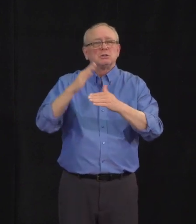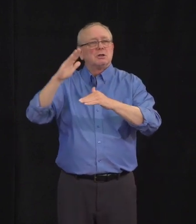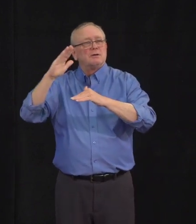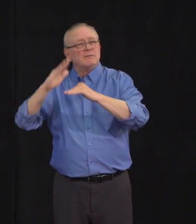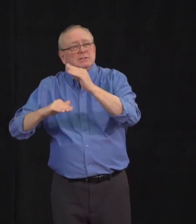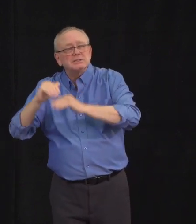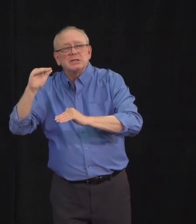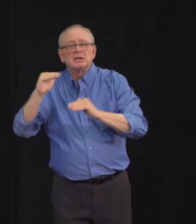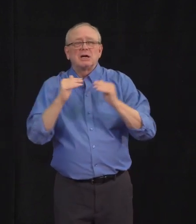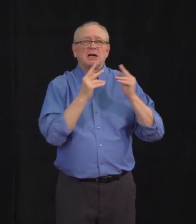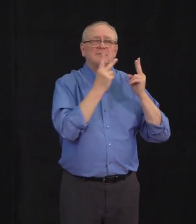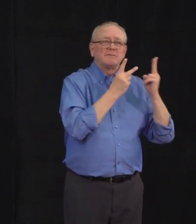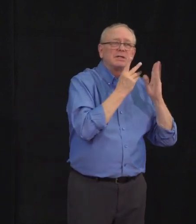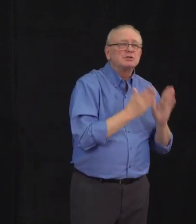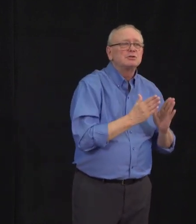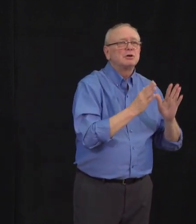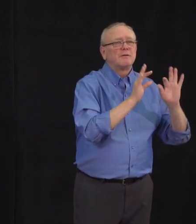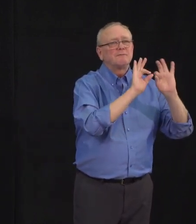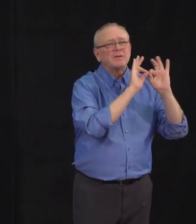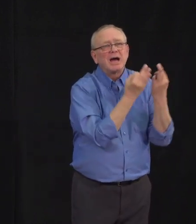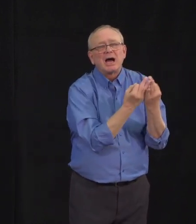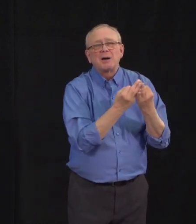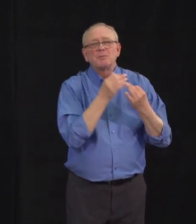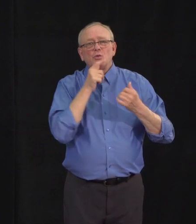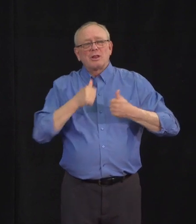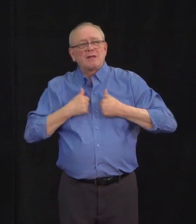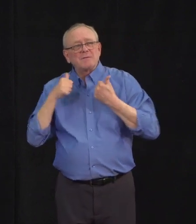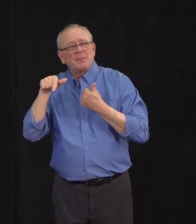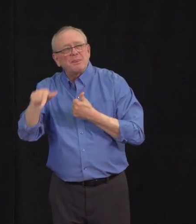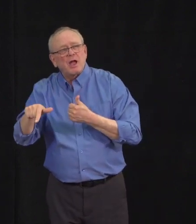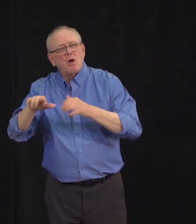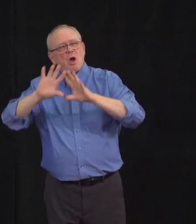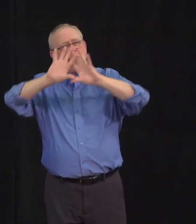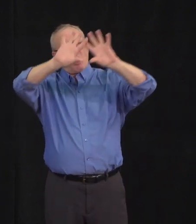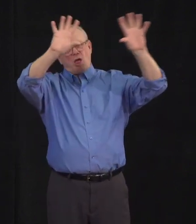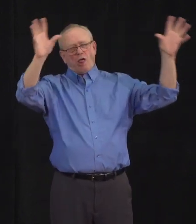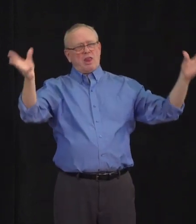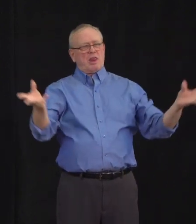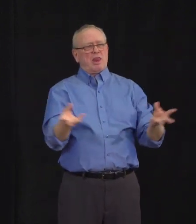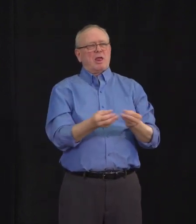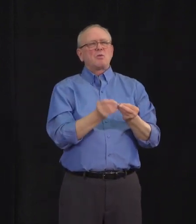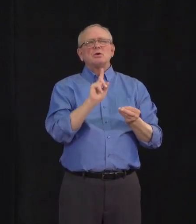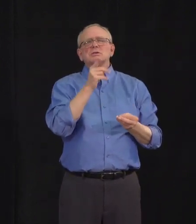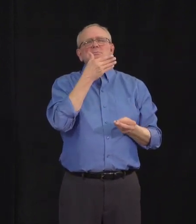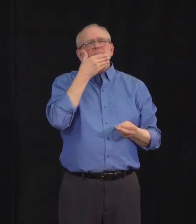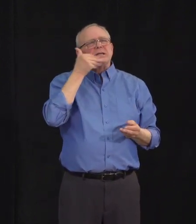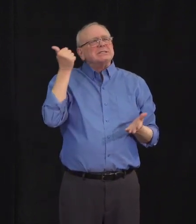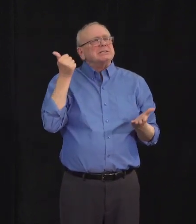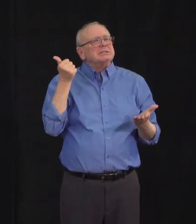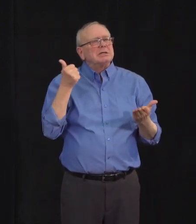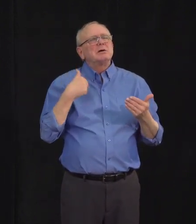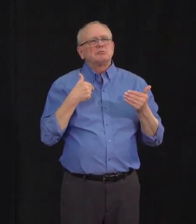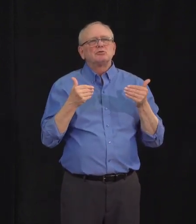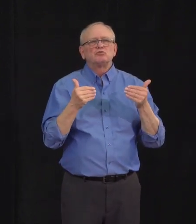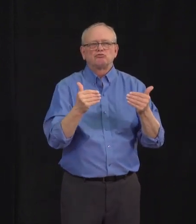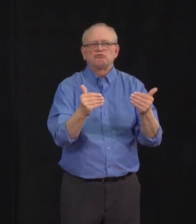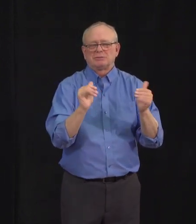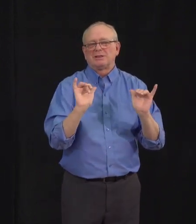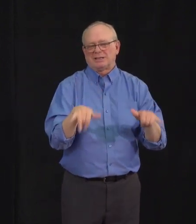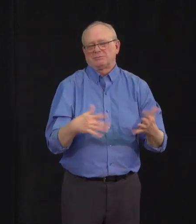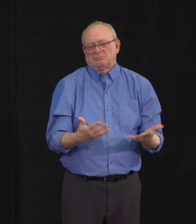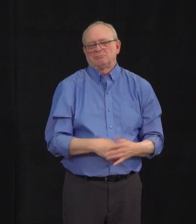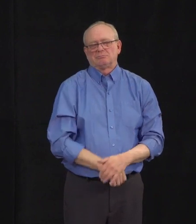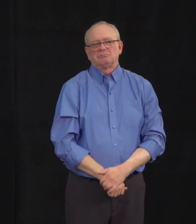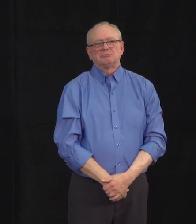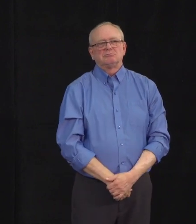question? Final question is Sammy Hudez with the Calgary Herald. Go ahead, Sammy. Hi there. Just